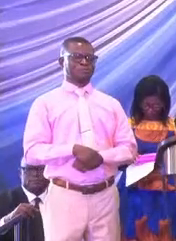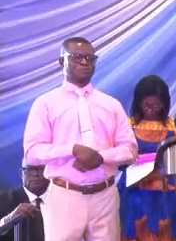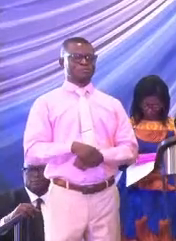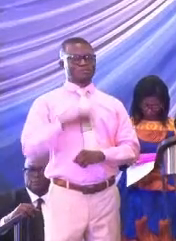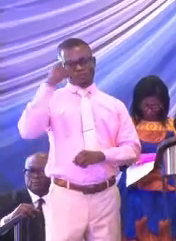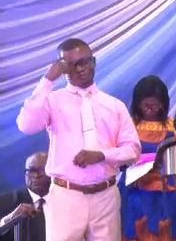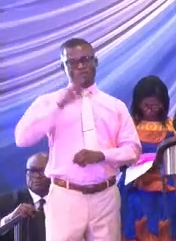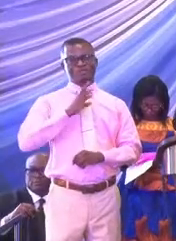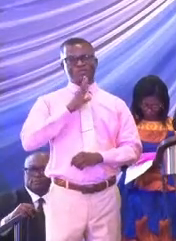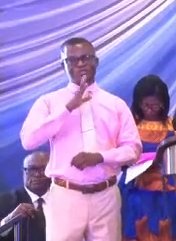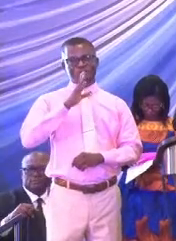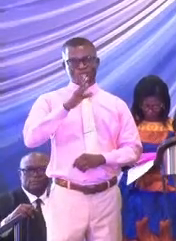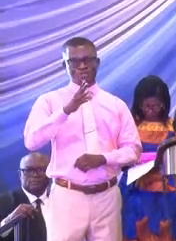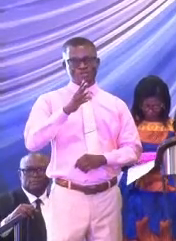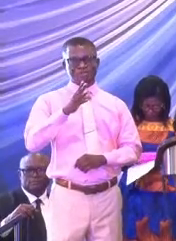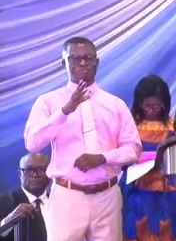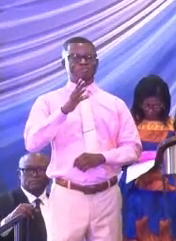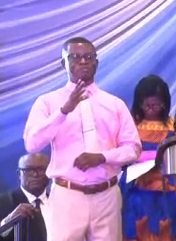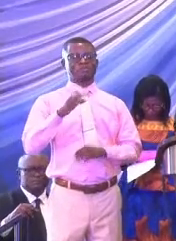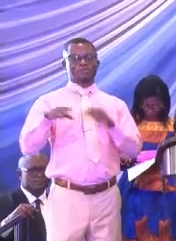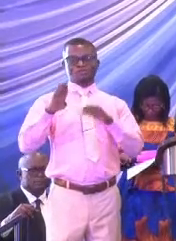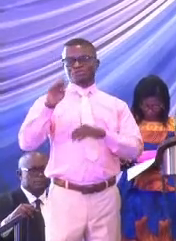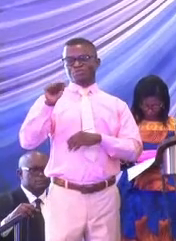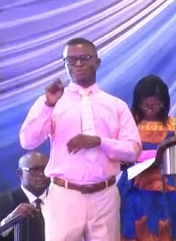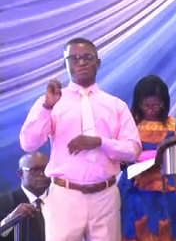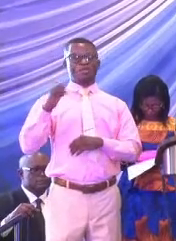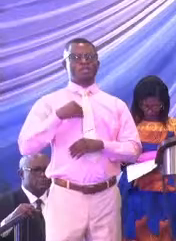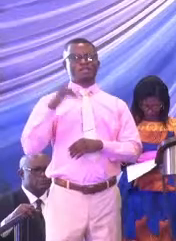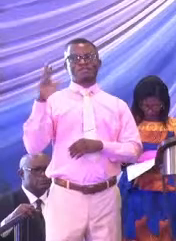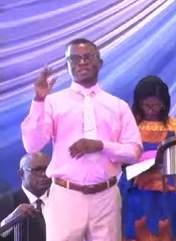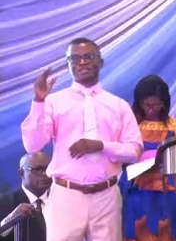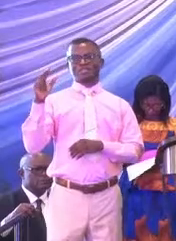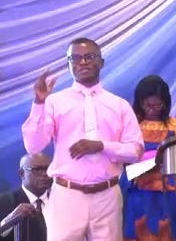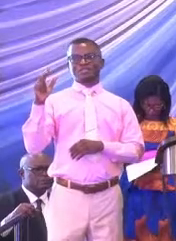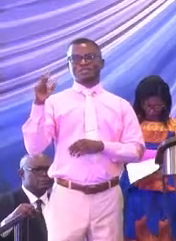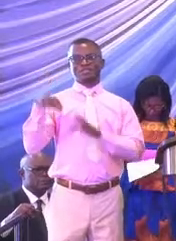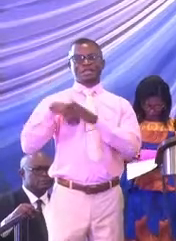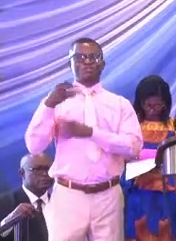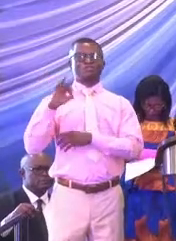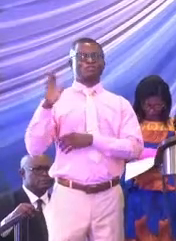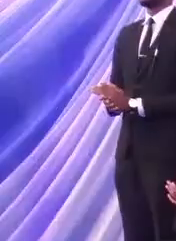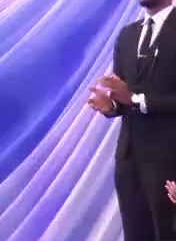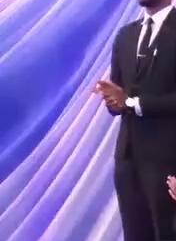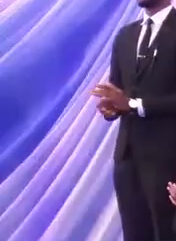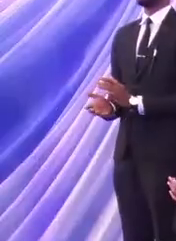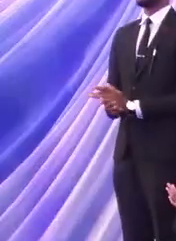For fluency and style, Bayes had 13 over 15.